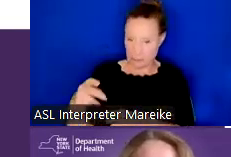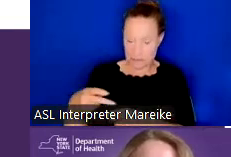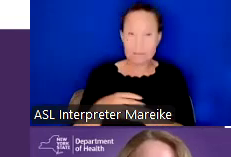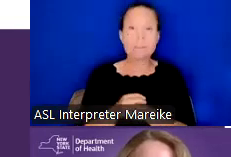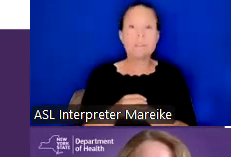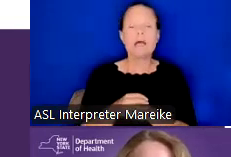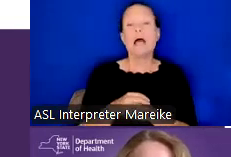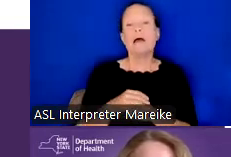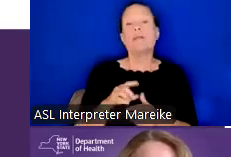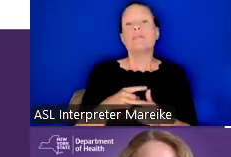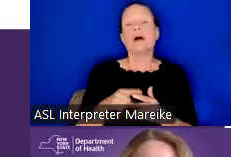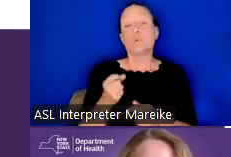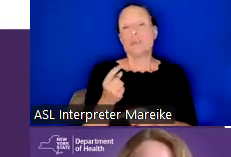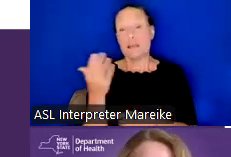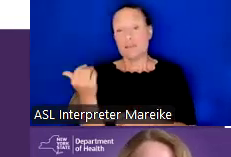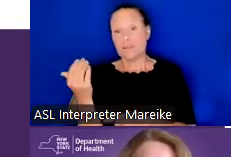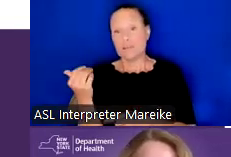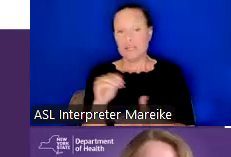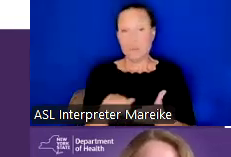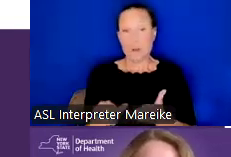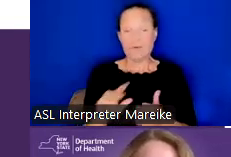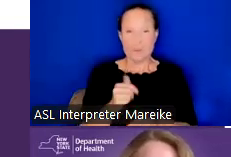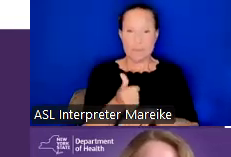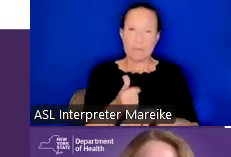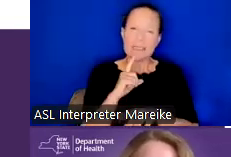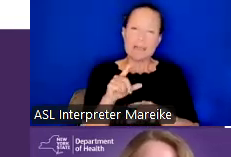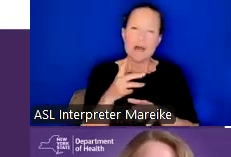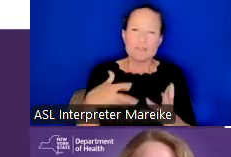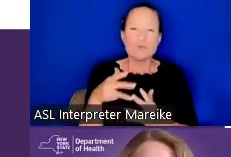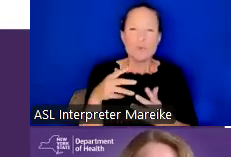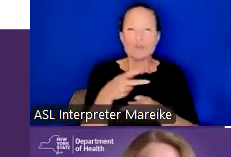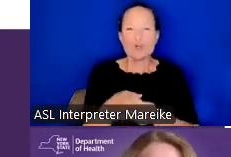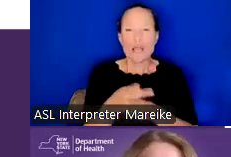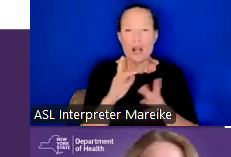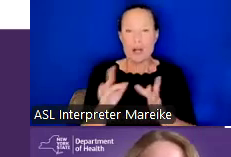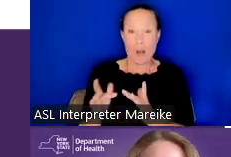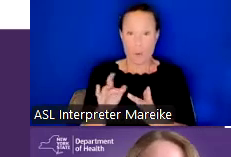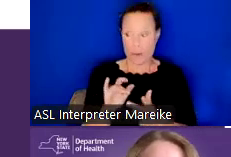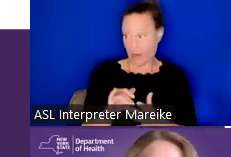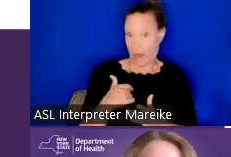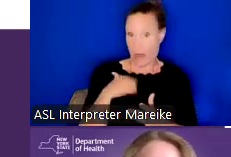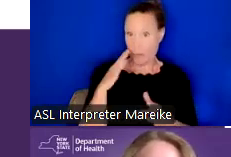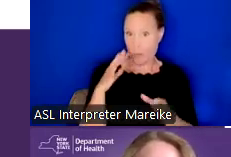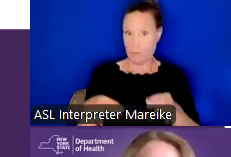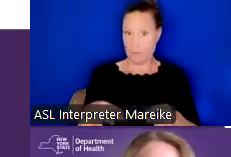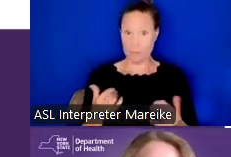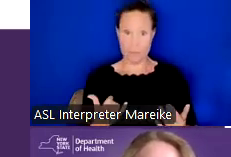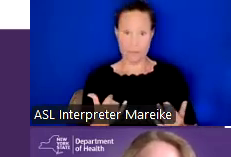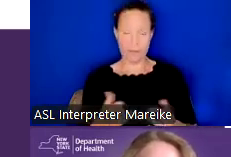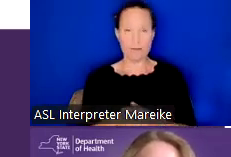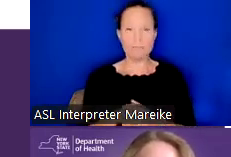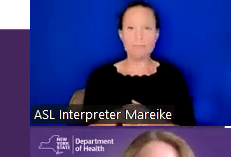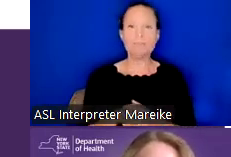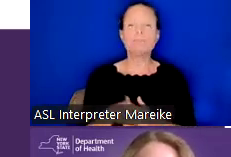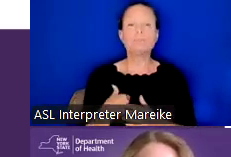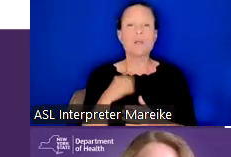waiver, we are implementing, of course, the social care networks that we're here to talk about today. So I'll be talking about an